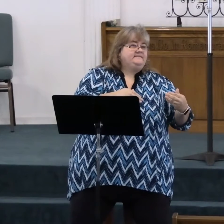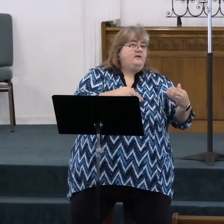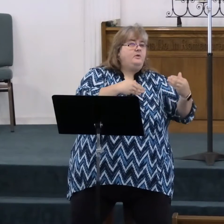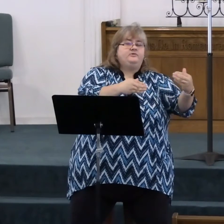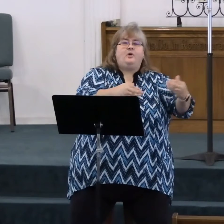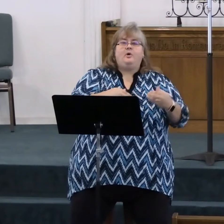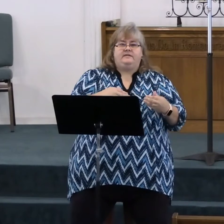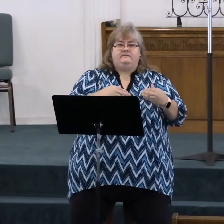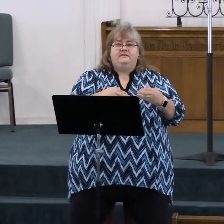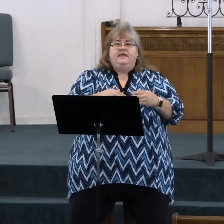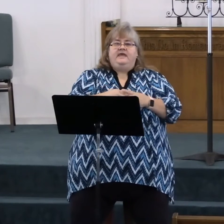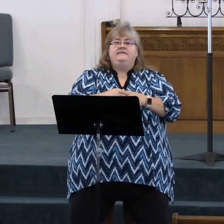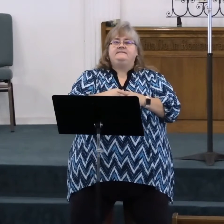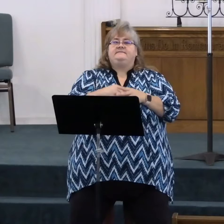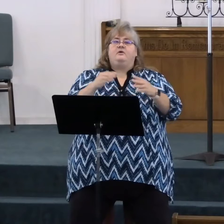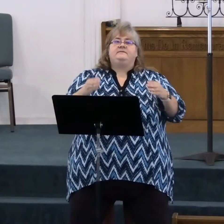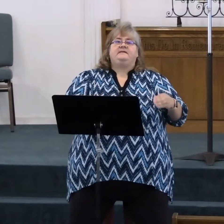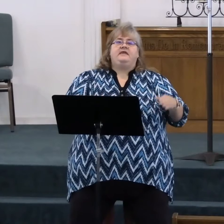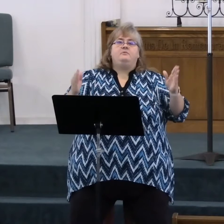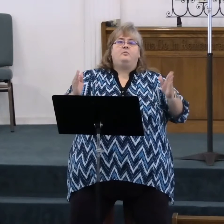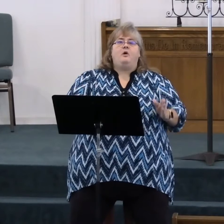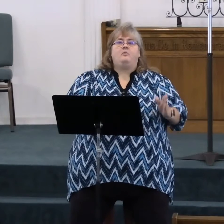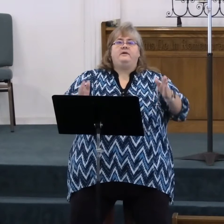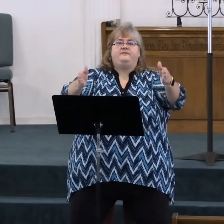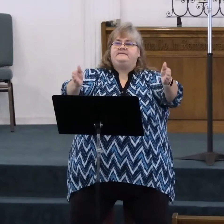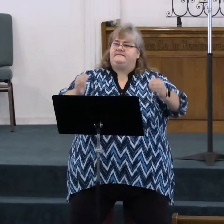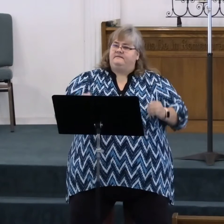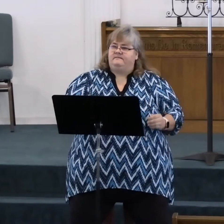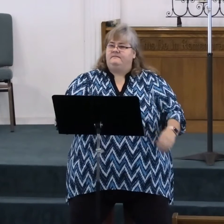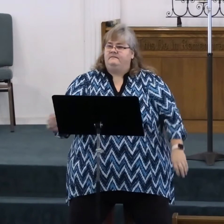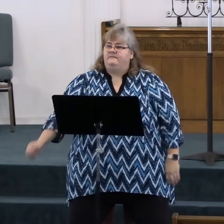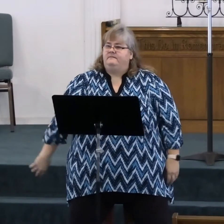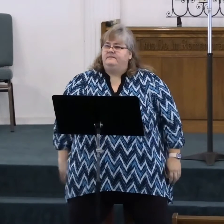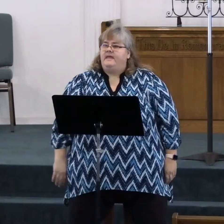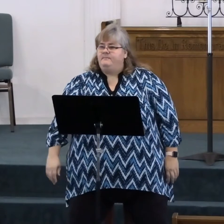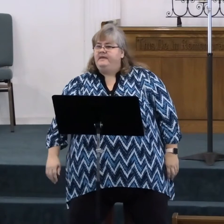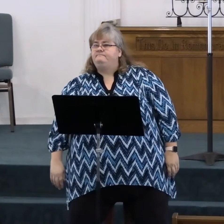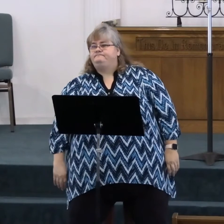did not promise us a rose garden. He just told us that He would walk with us. Amen.